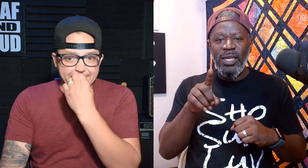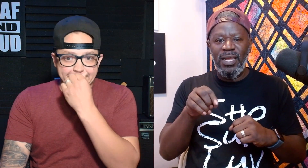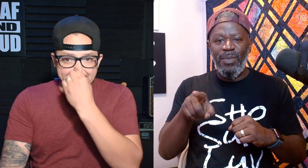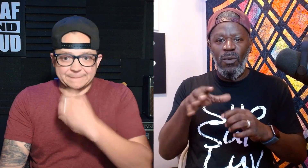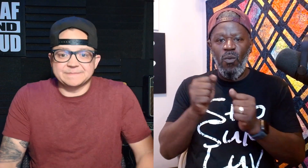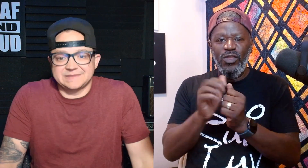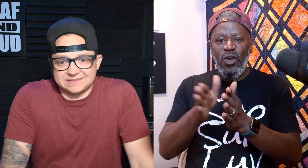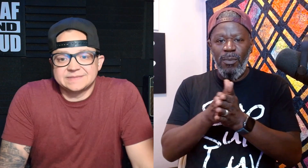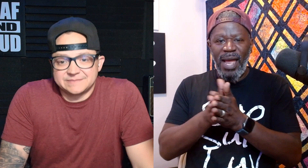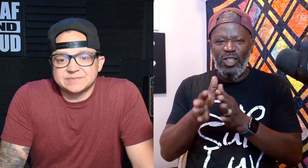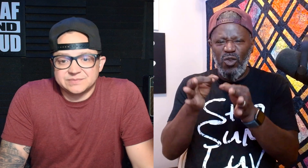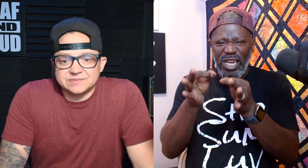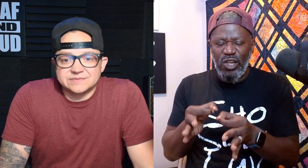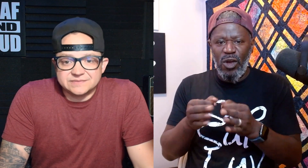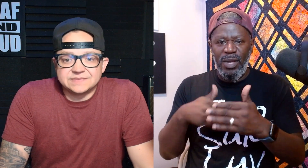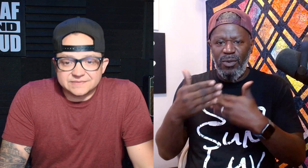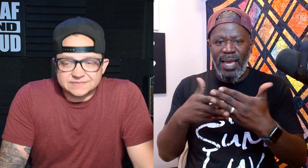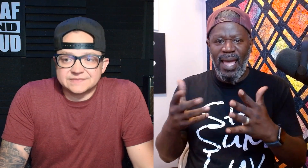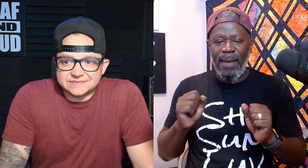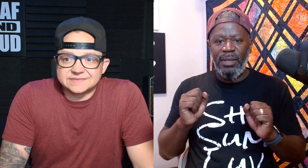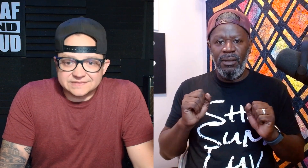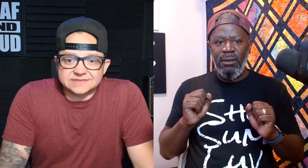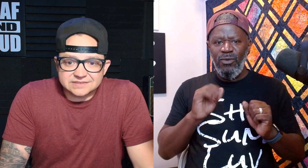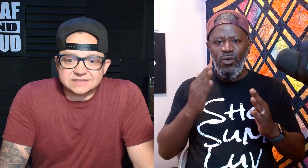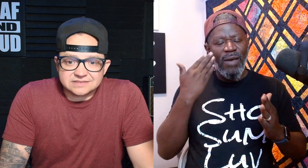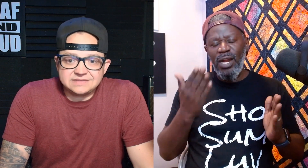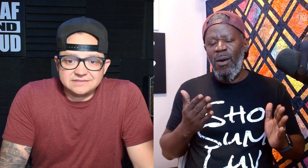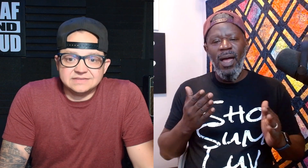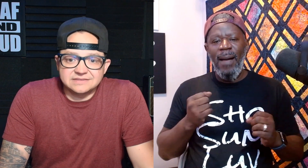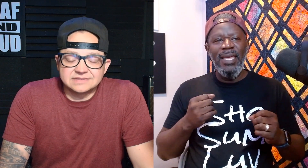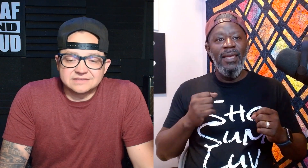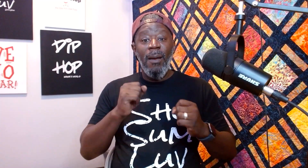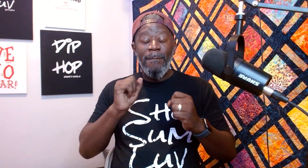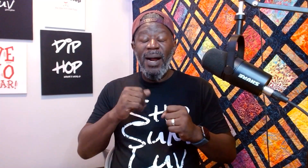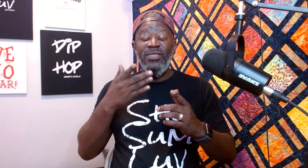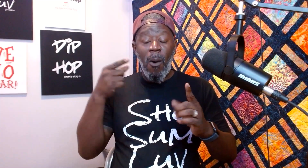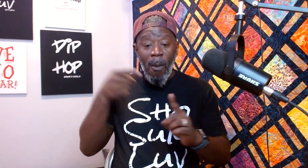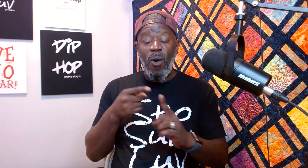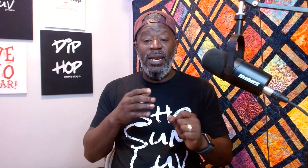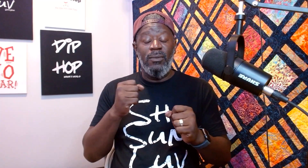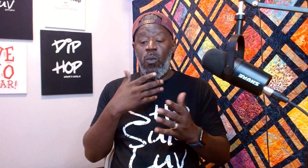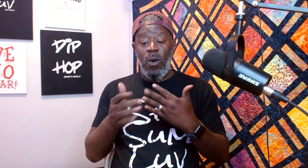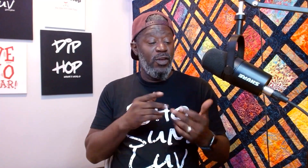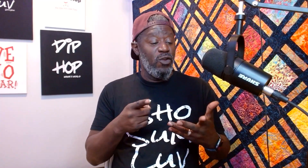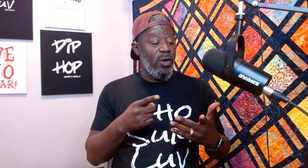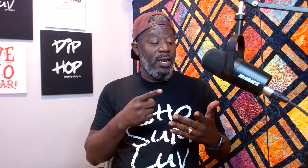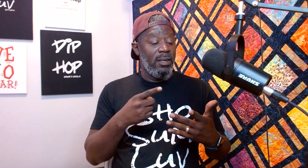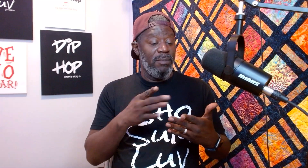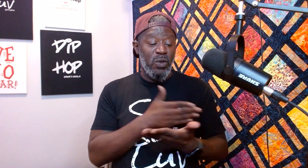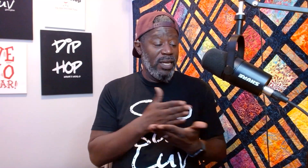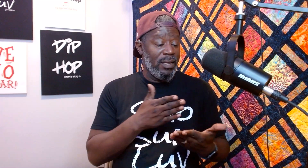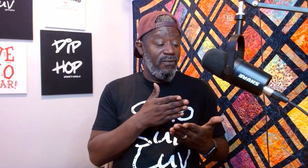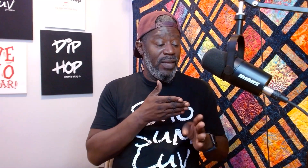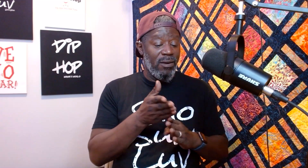are doing something with your passion. You're determined to make it happen. But you never know. I mean, but the whole point is whether you're